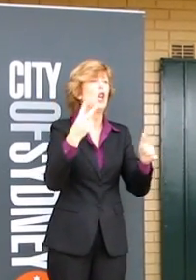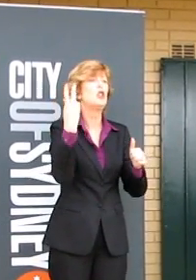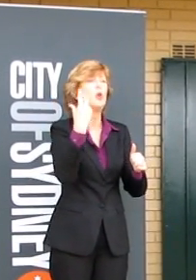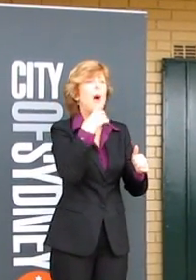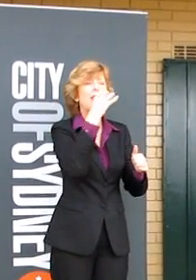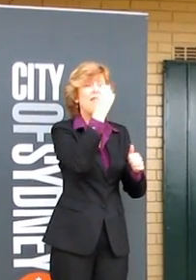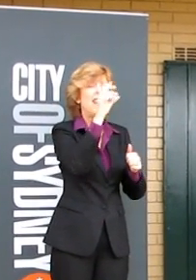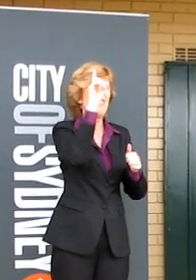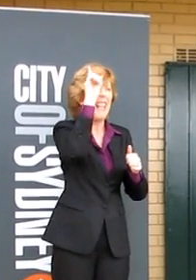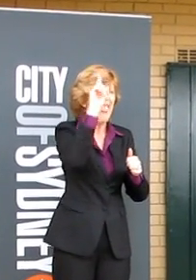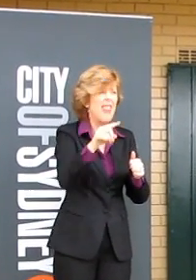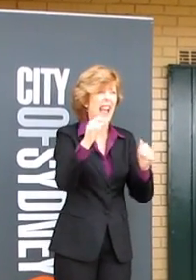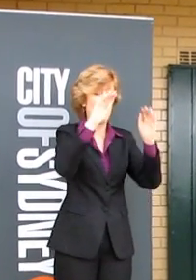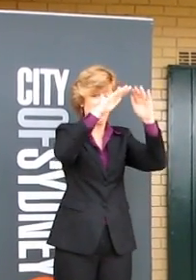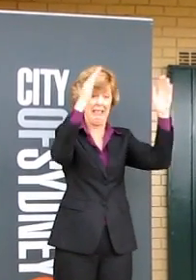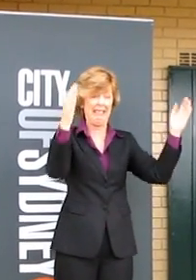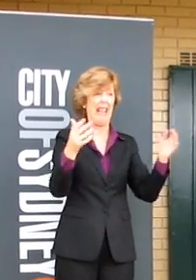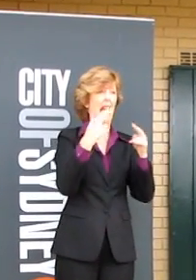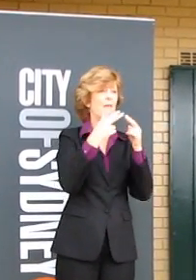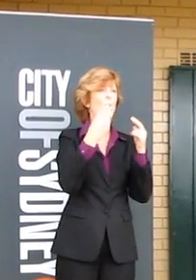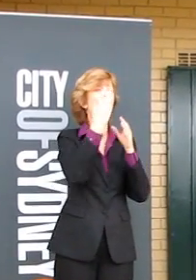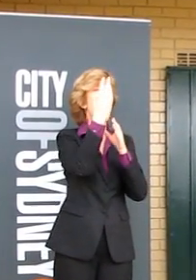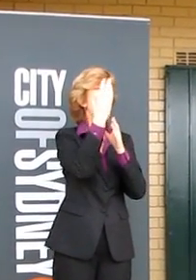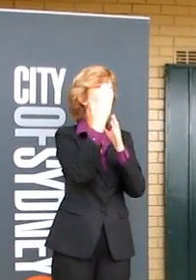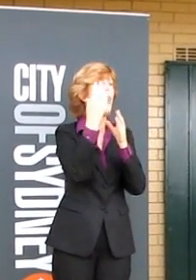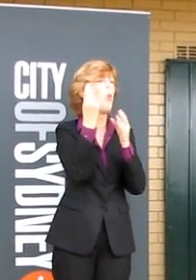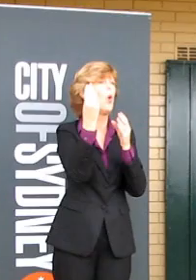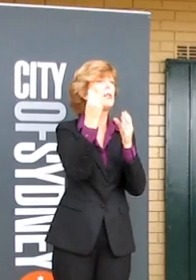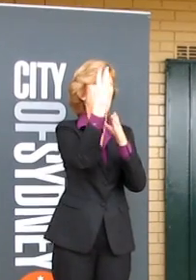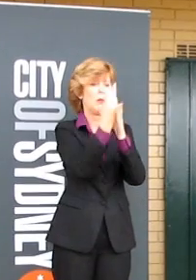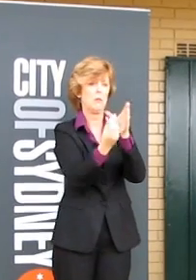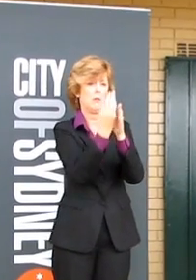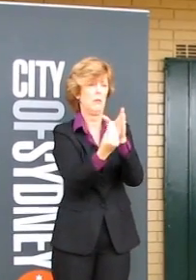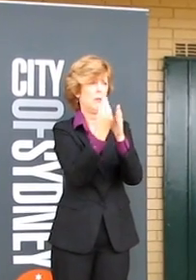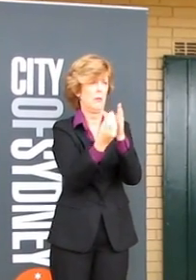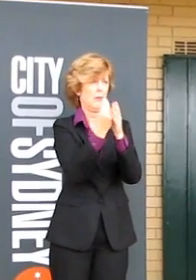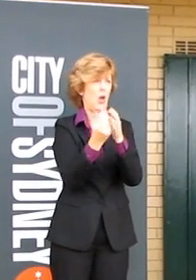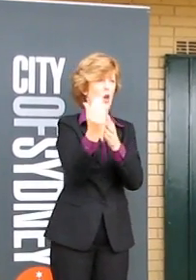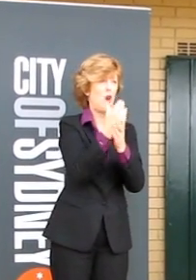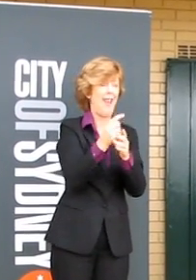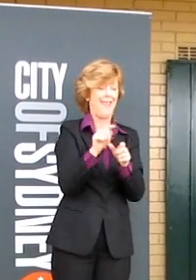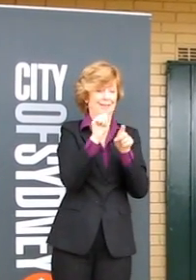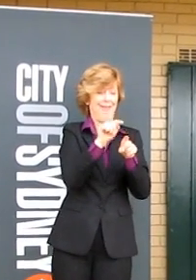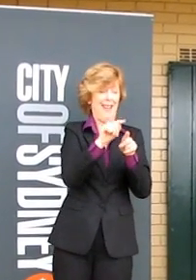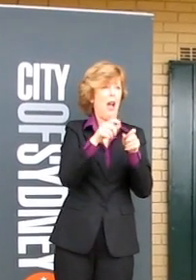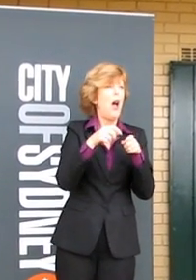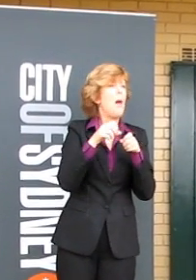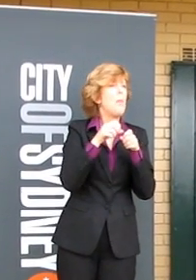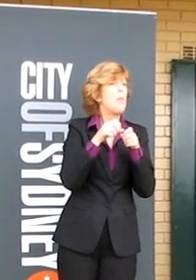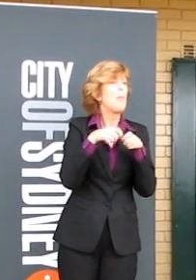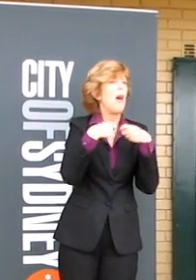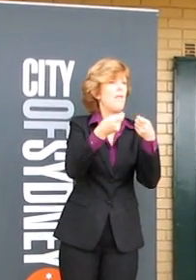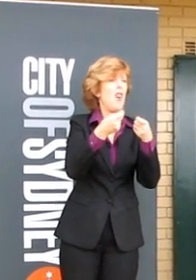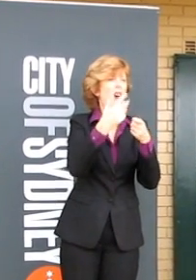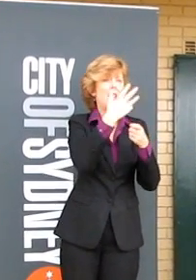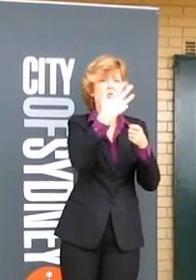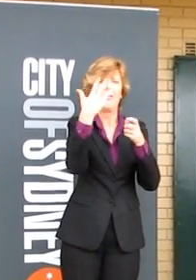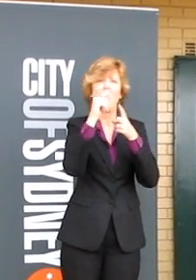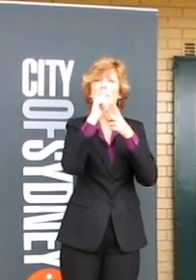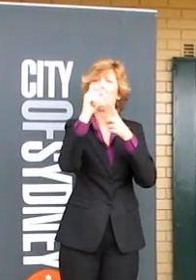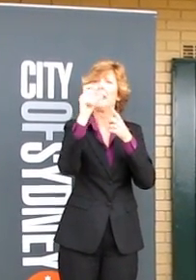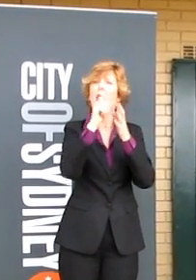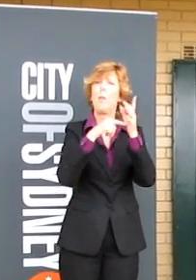250,000 litre stormwater tank and treatment facilities, and that's going to supply 95% of the park's water